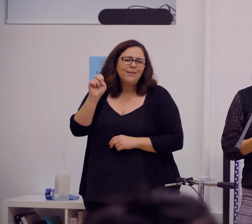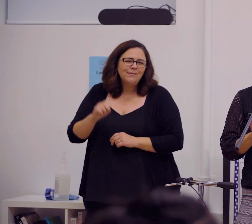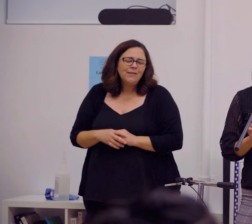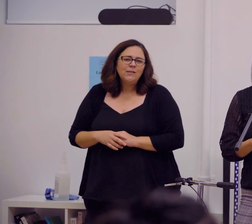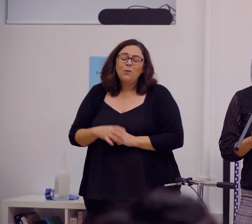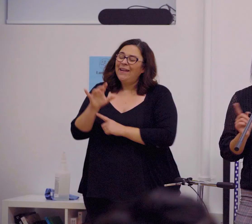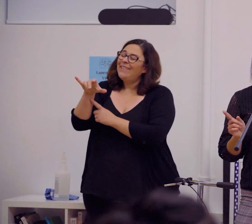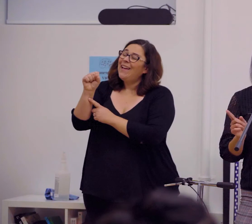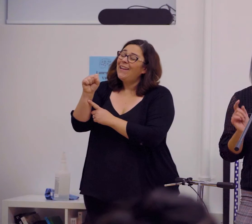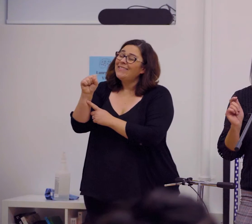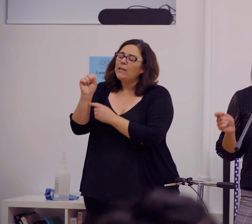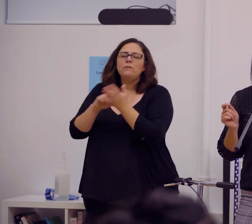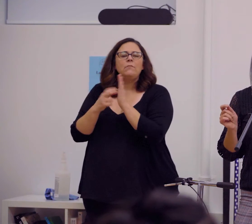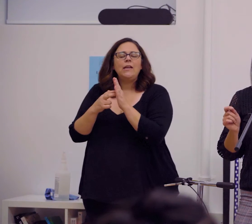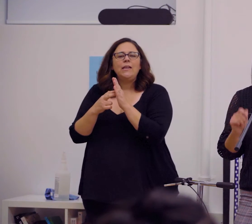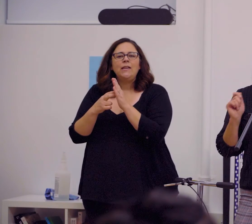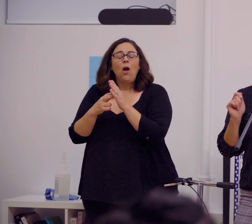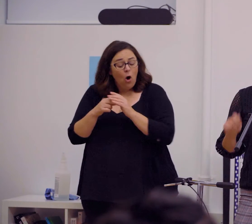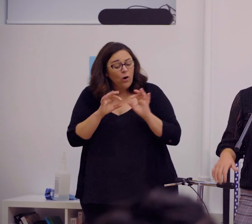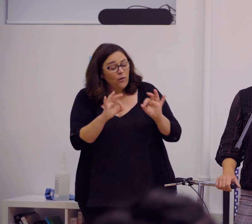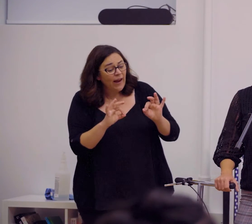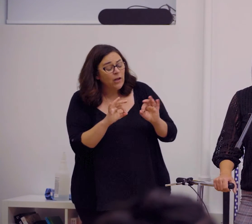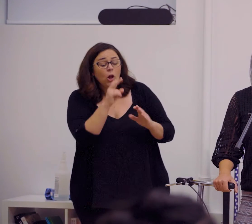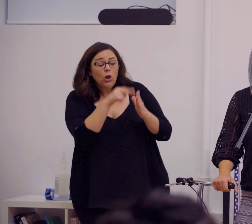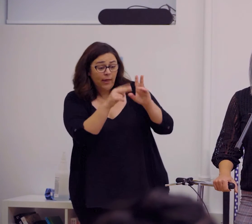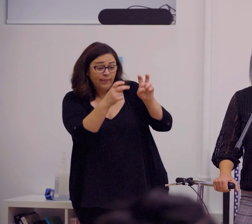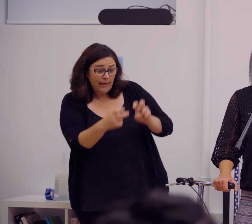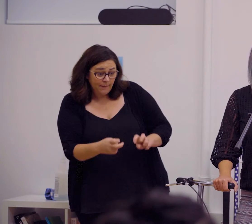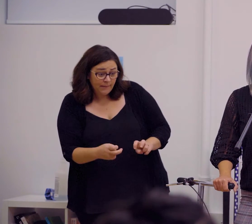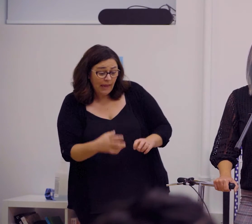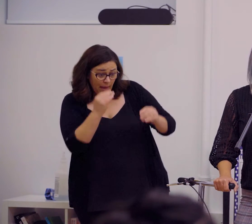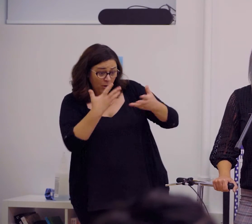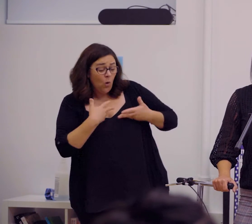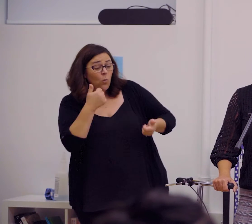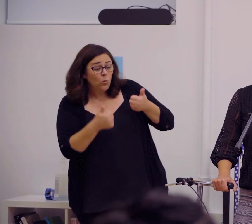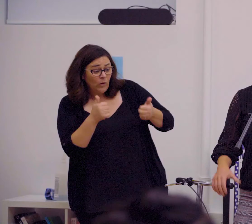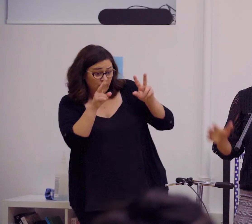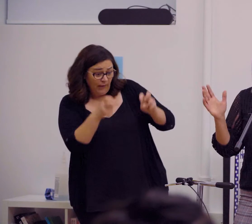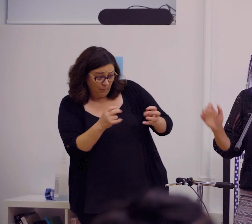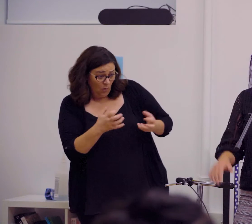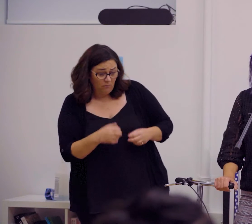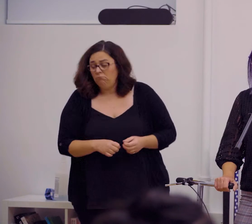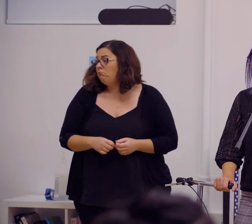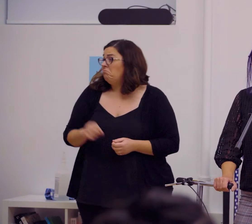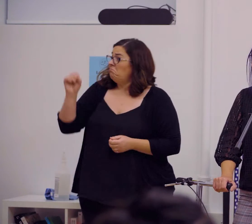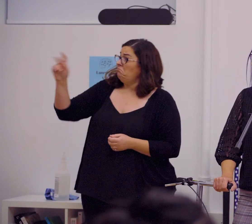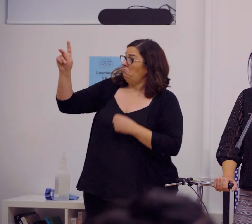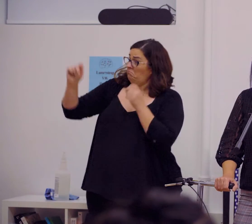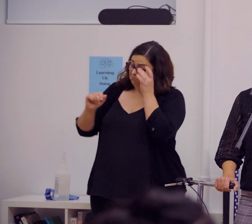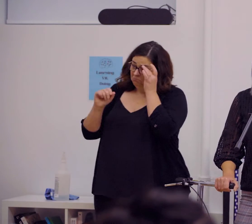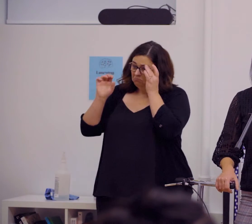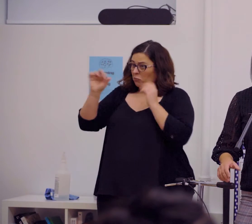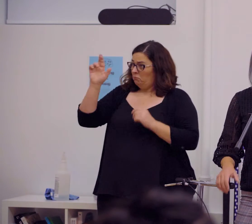quick yes garnered a quick, that's great. Have a look at the themes and let me know which one you want to present on. So I'm like, okay,